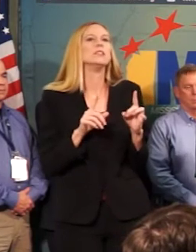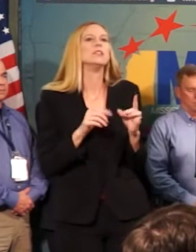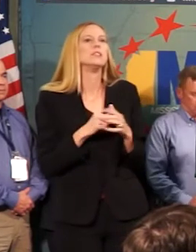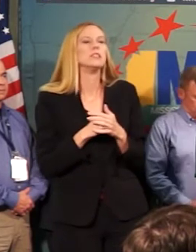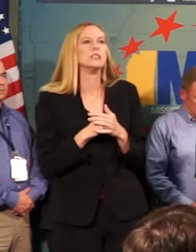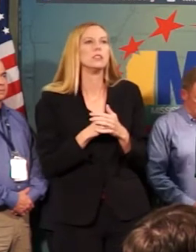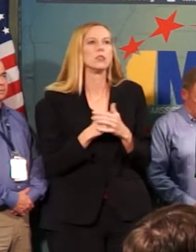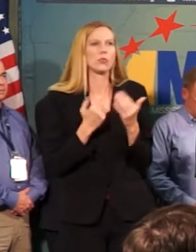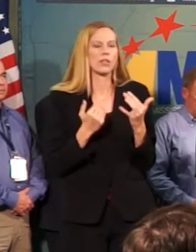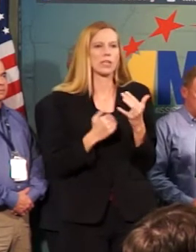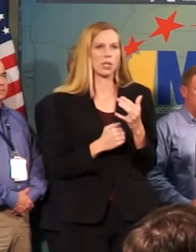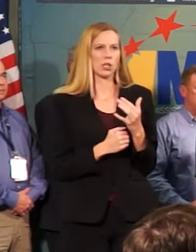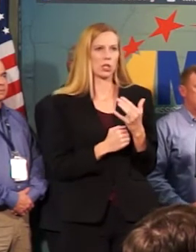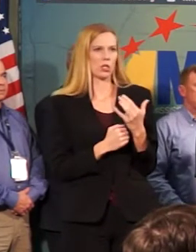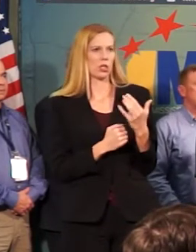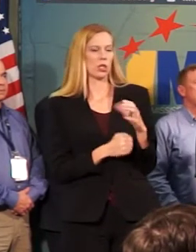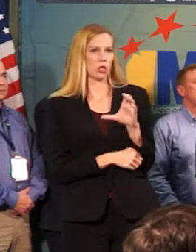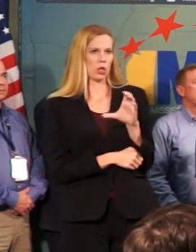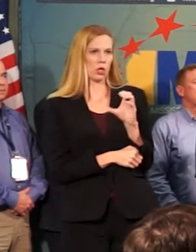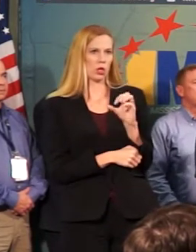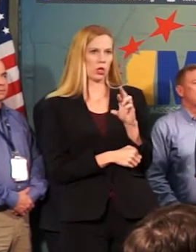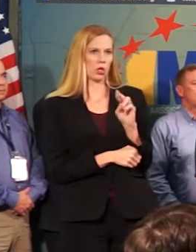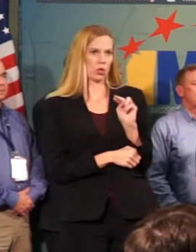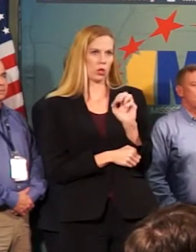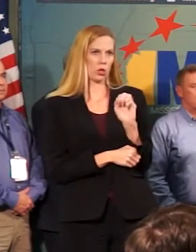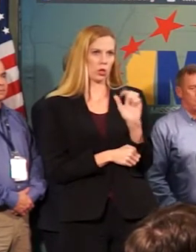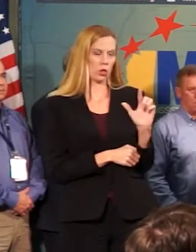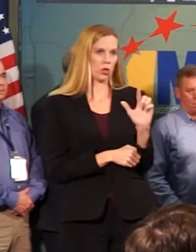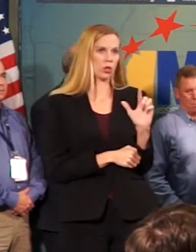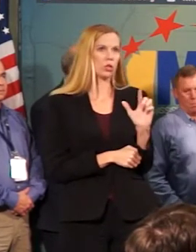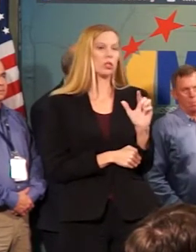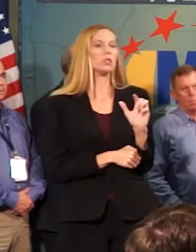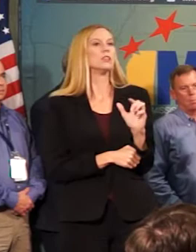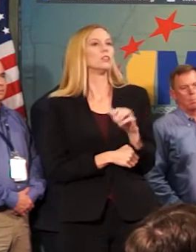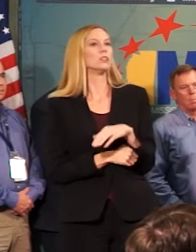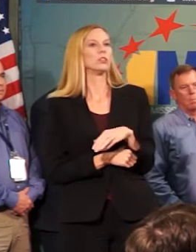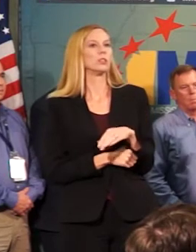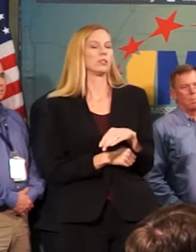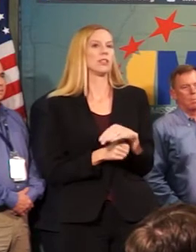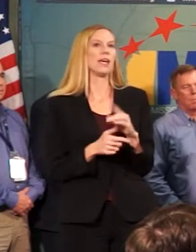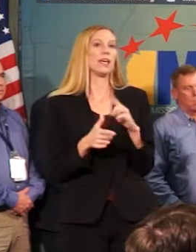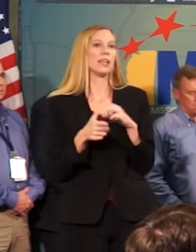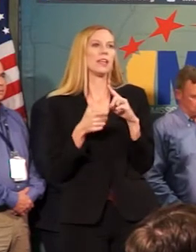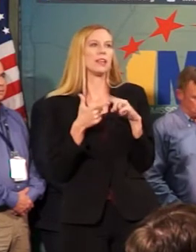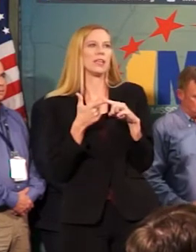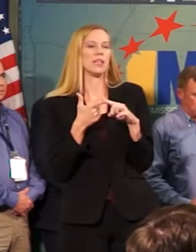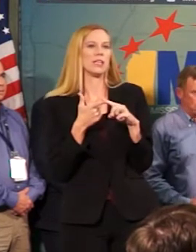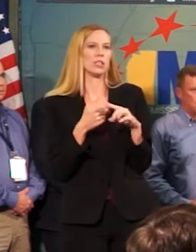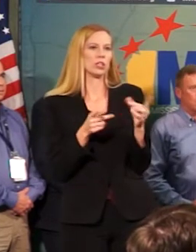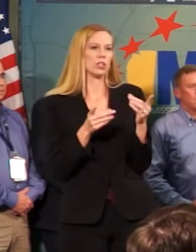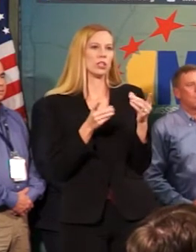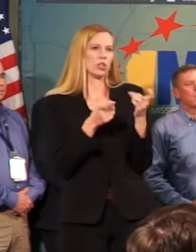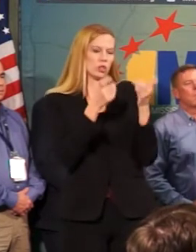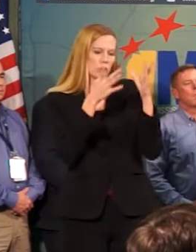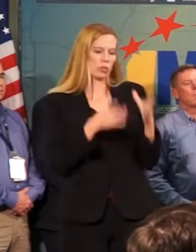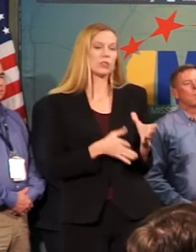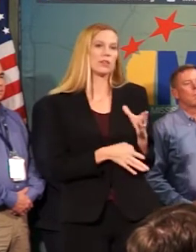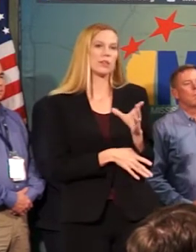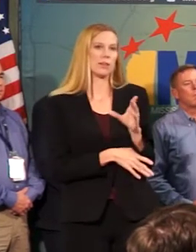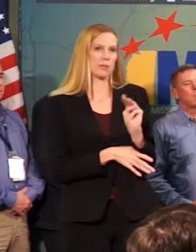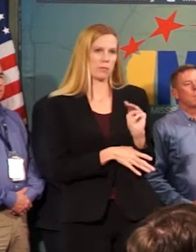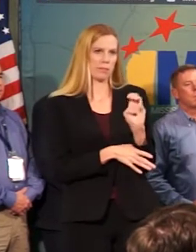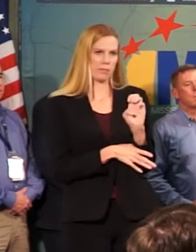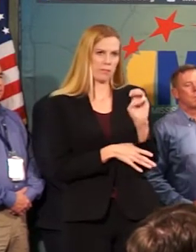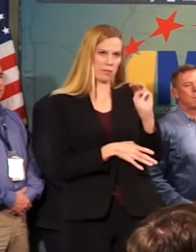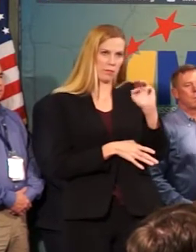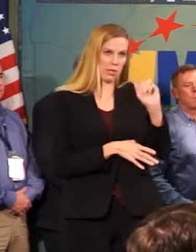Smithson, Lee Smithson, to the podium, the director of MEMA, to talk further about what we